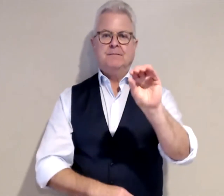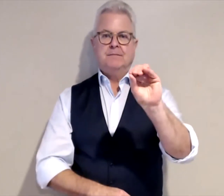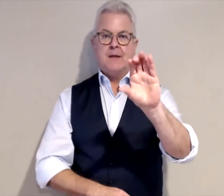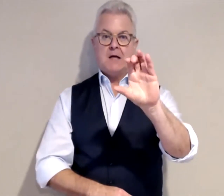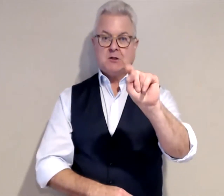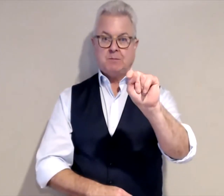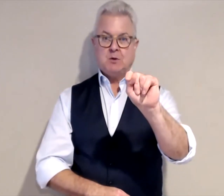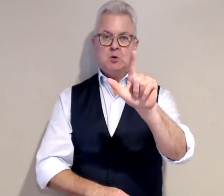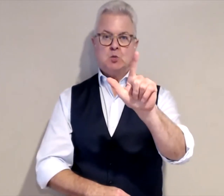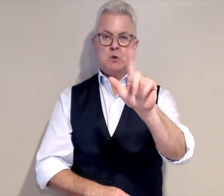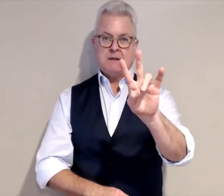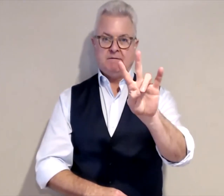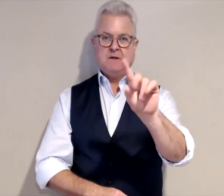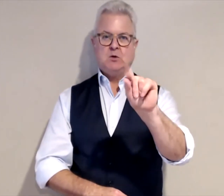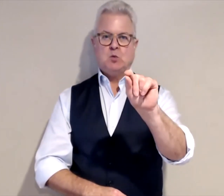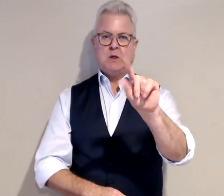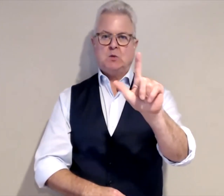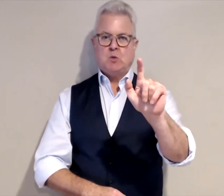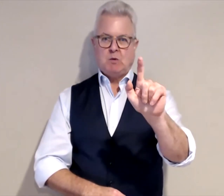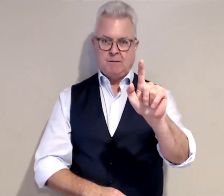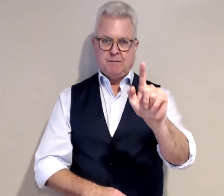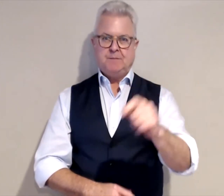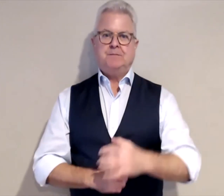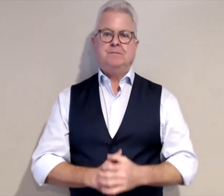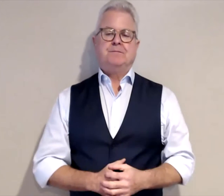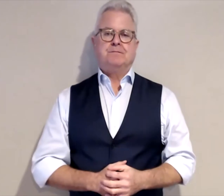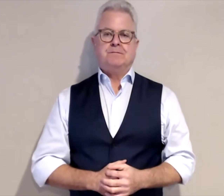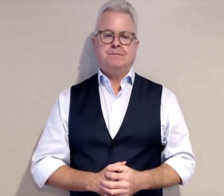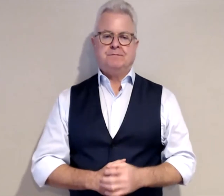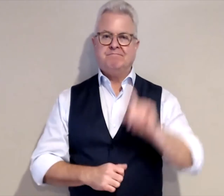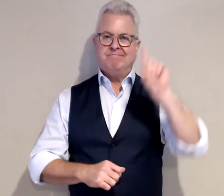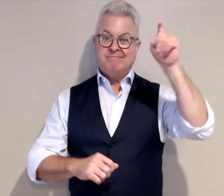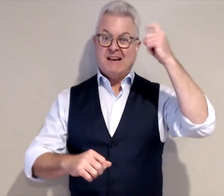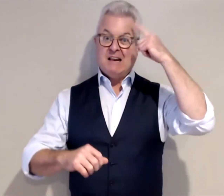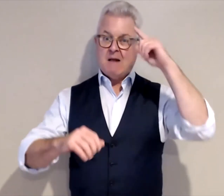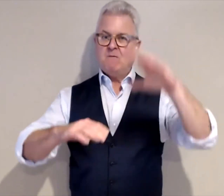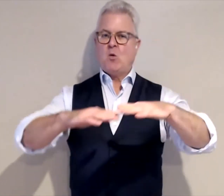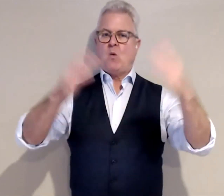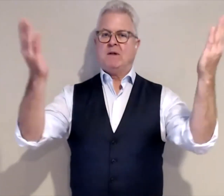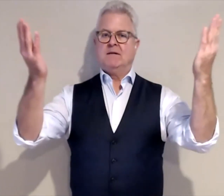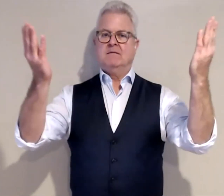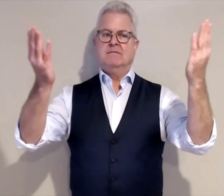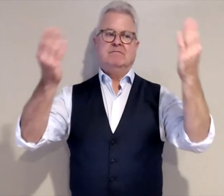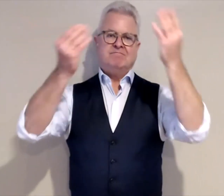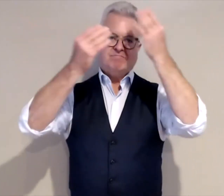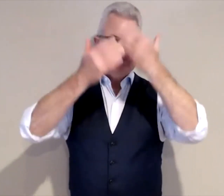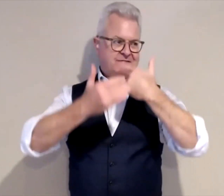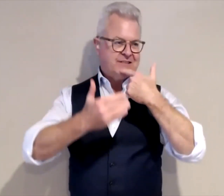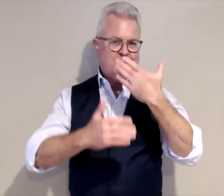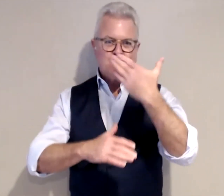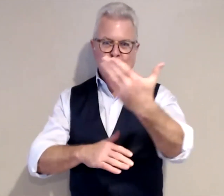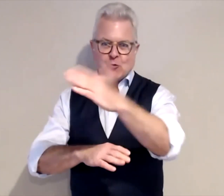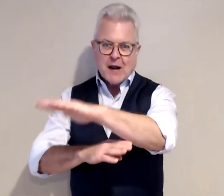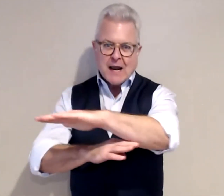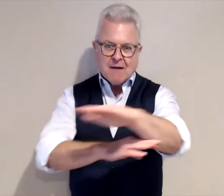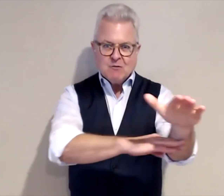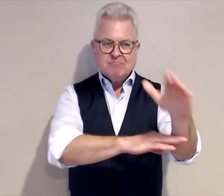COVID-19 update press briefing from October 21st, 2021. The governor opened the